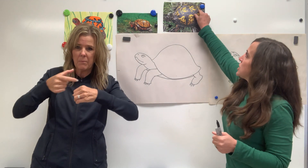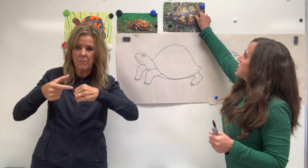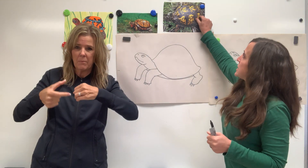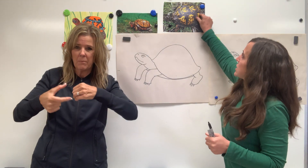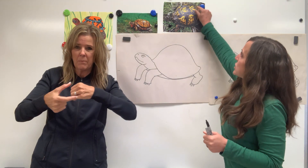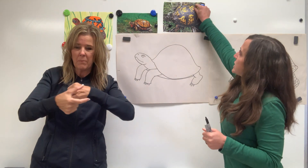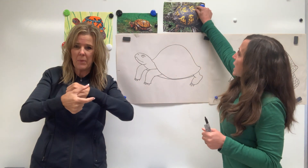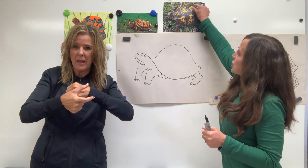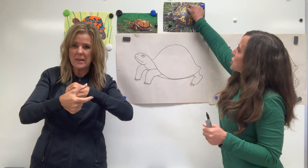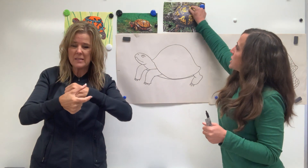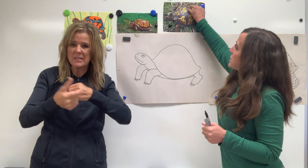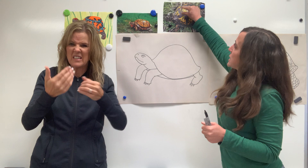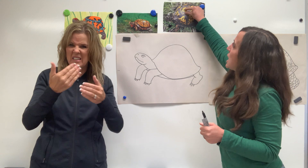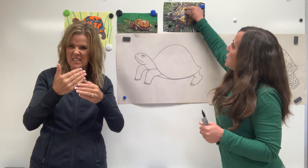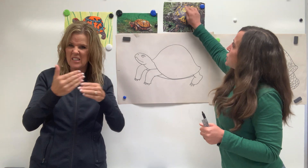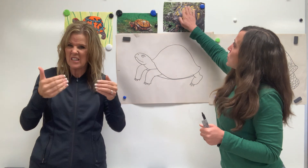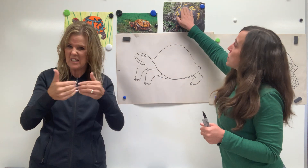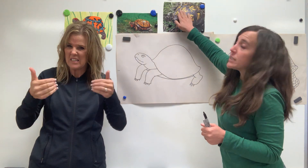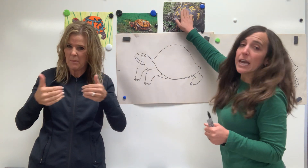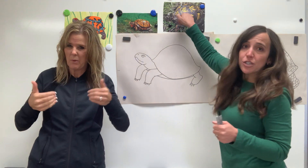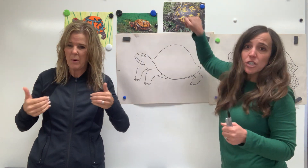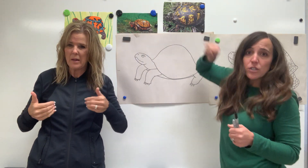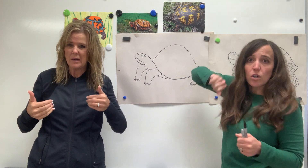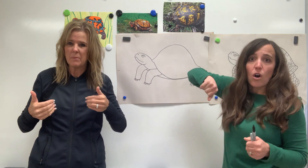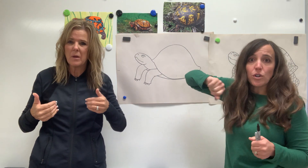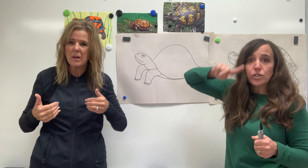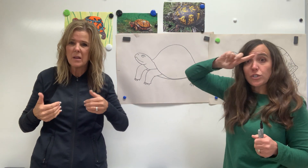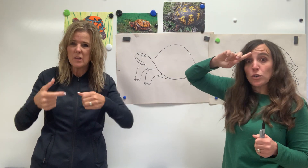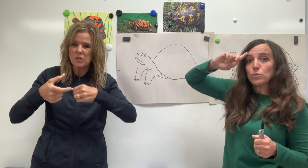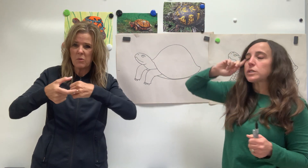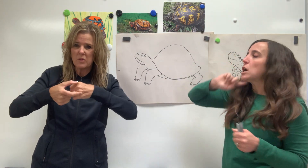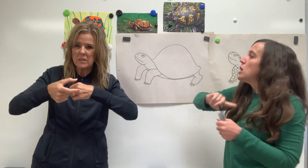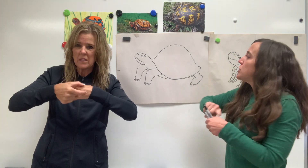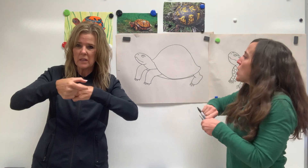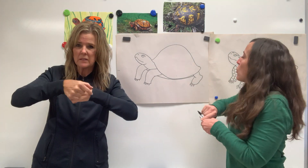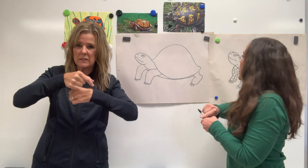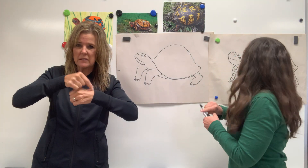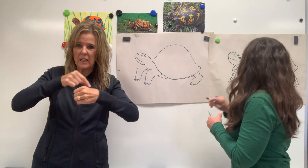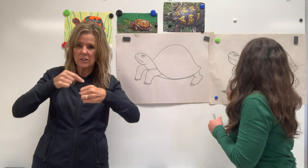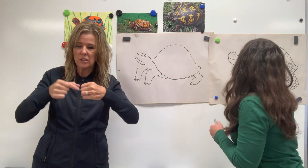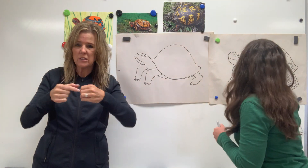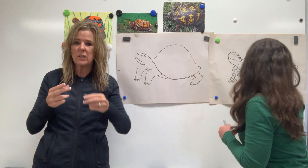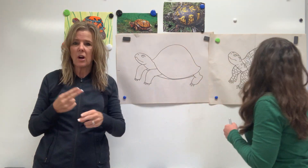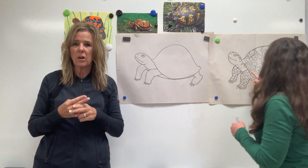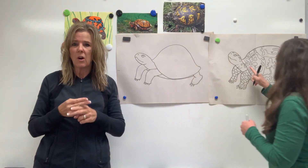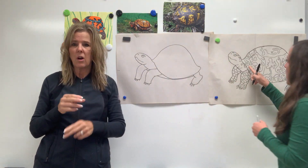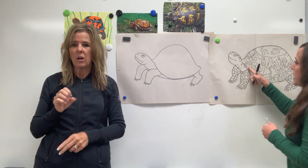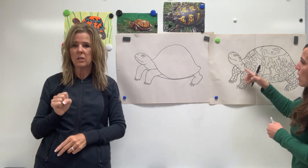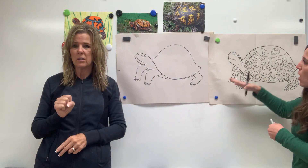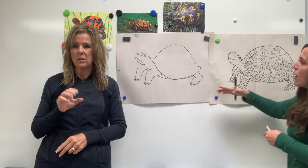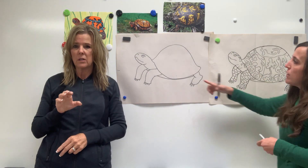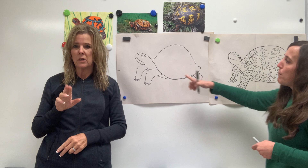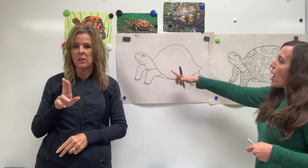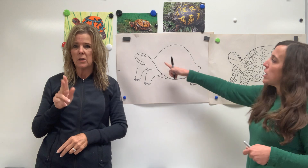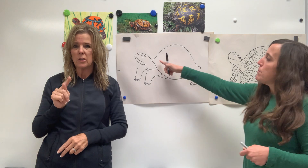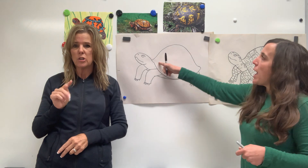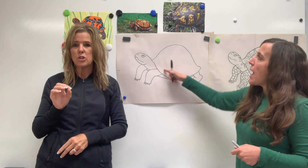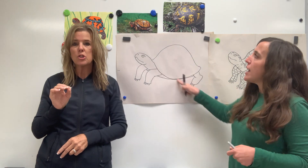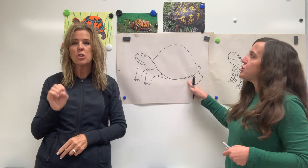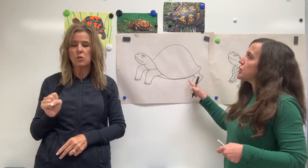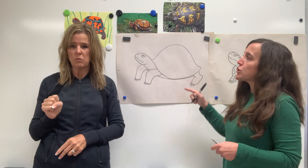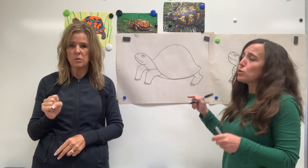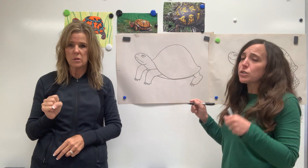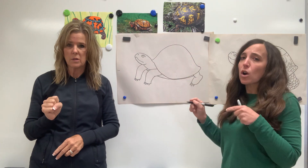little divisions, these little sections. So those sections are called scutes. So we are gonna do that right now. On the